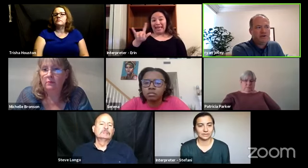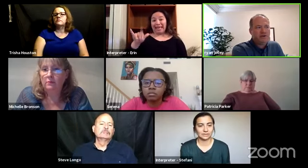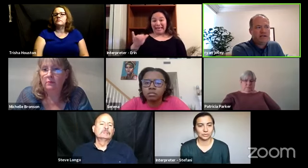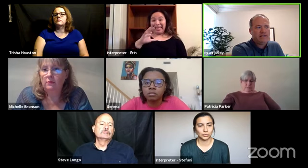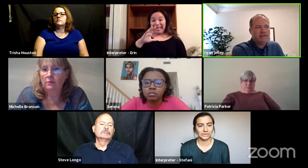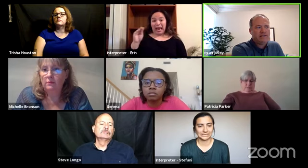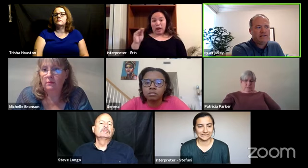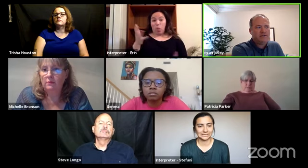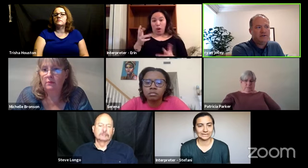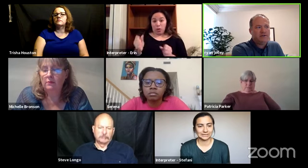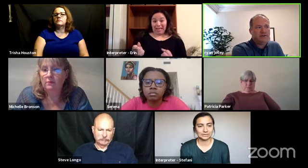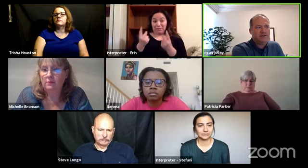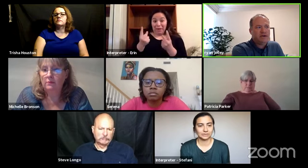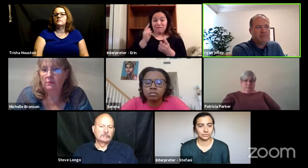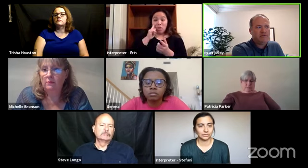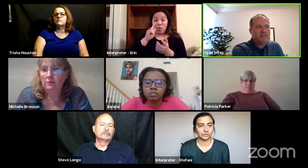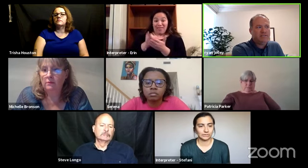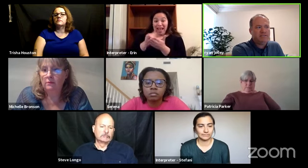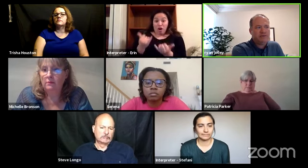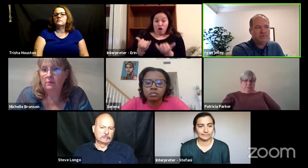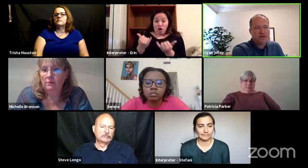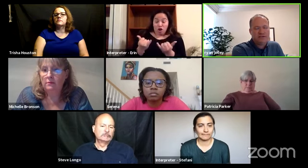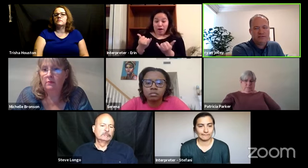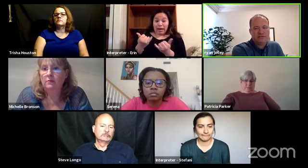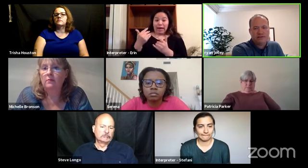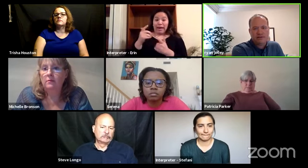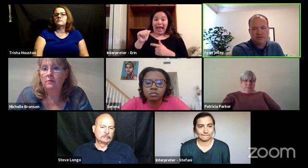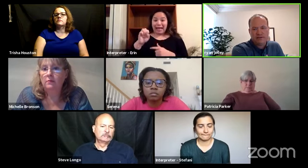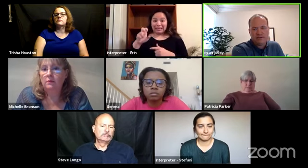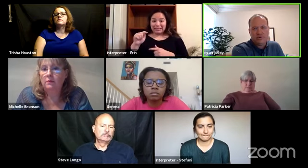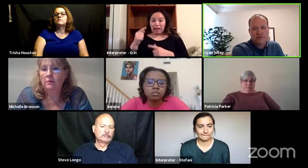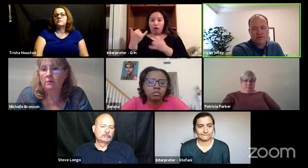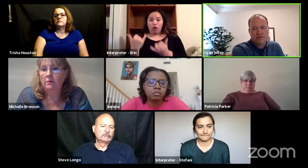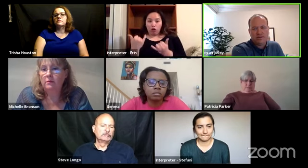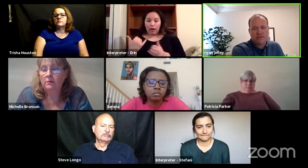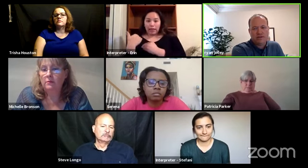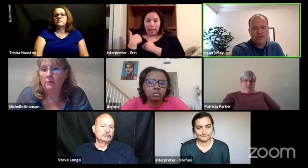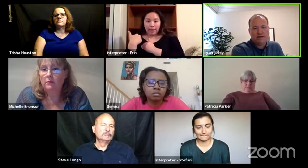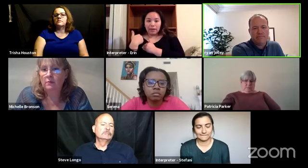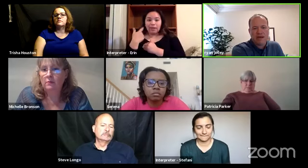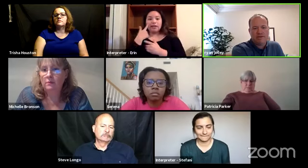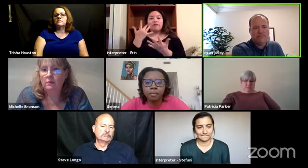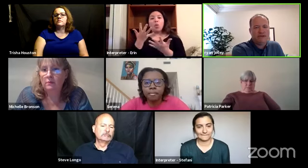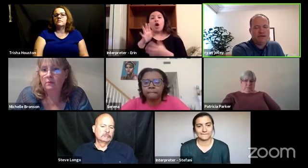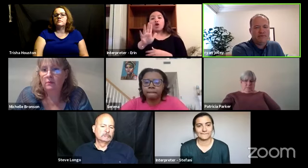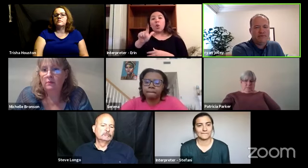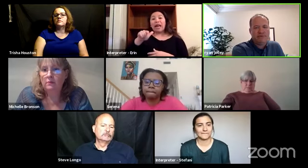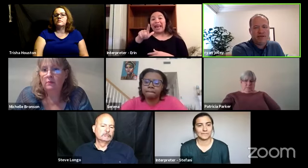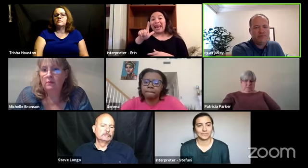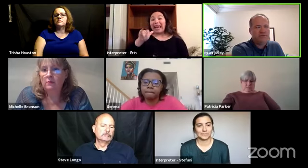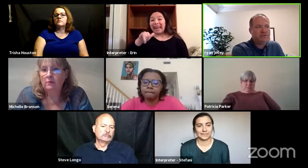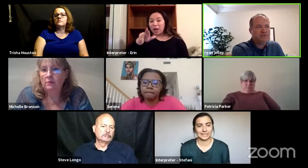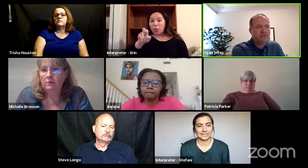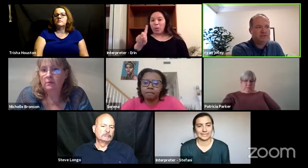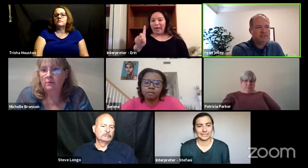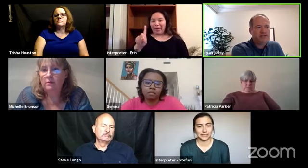current assets and your current liabilities to see what your liquid amount of available resources is